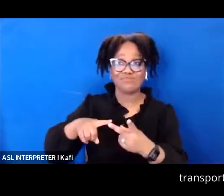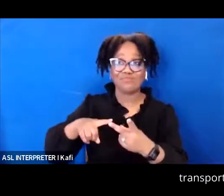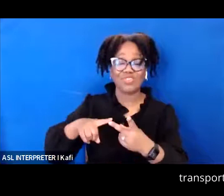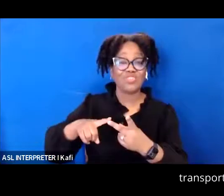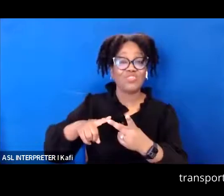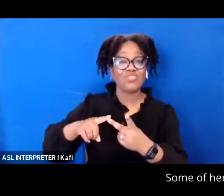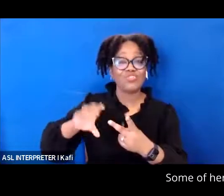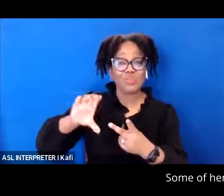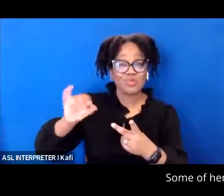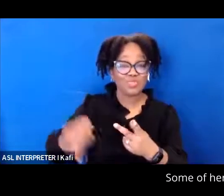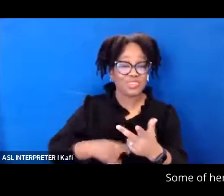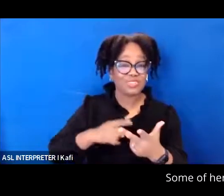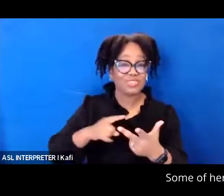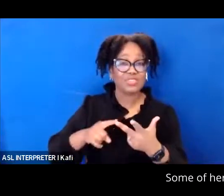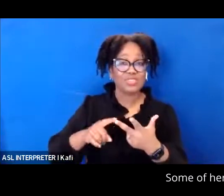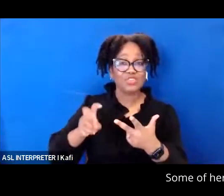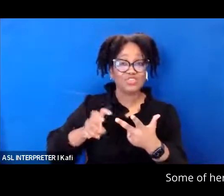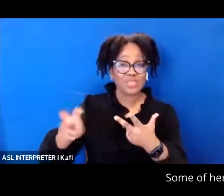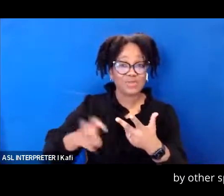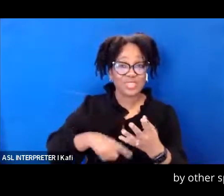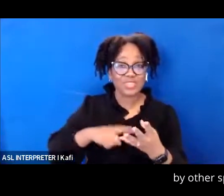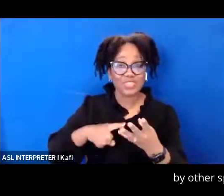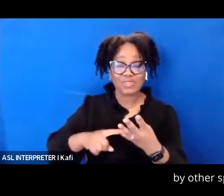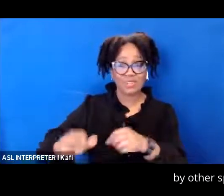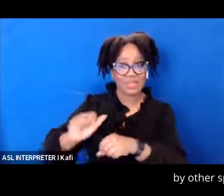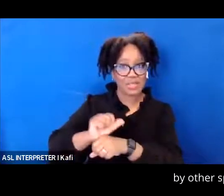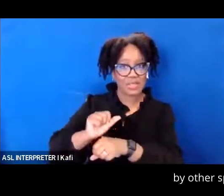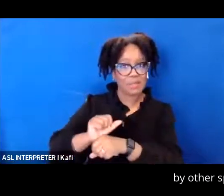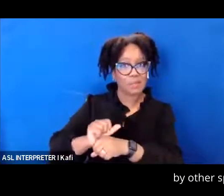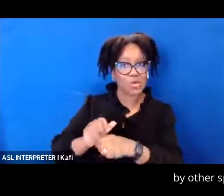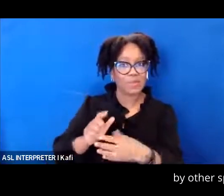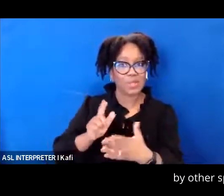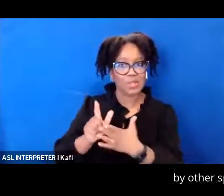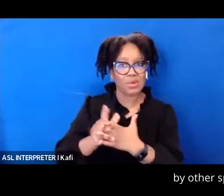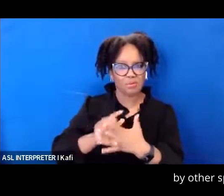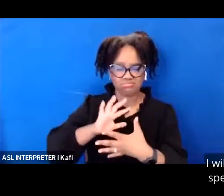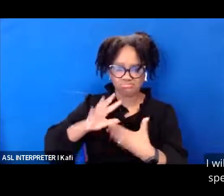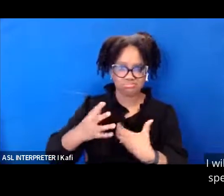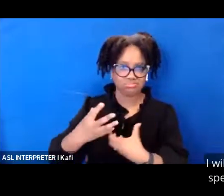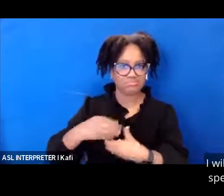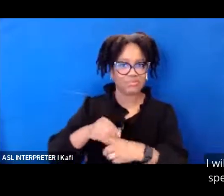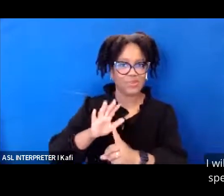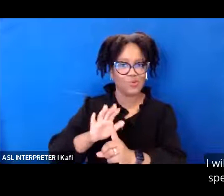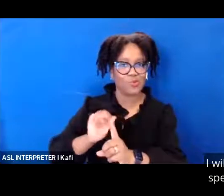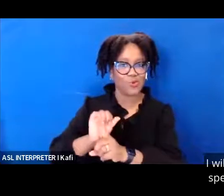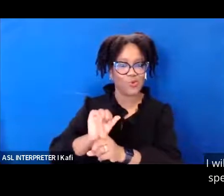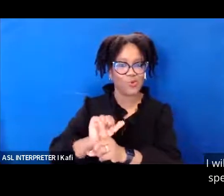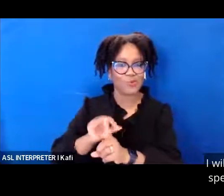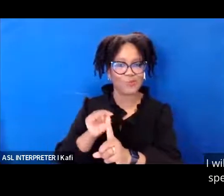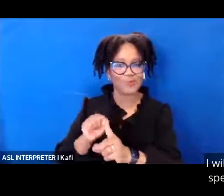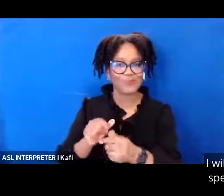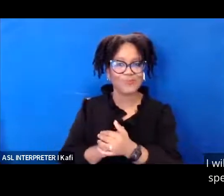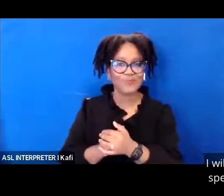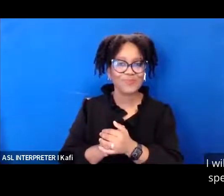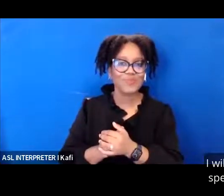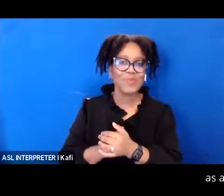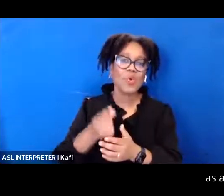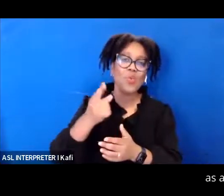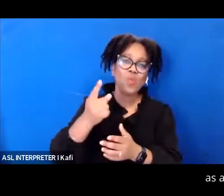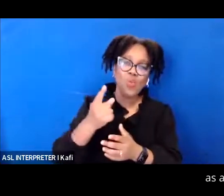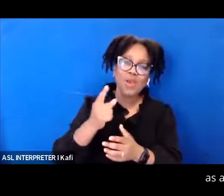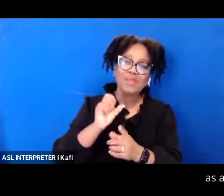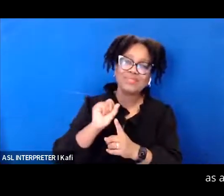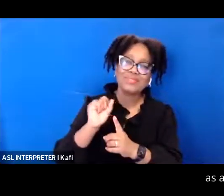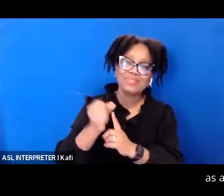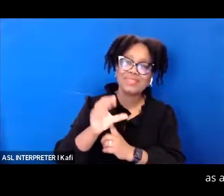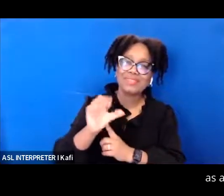employment some of her opinions will be discussed by other speakers you'll hear today i will note one case of special interest to me as a